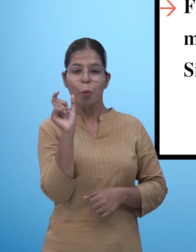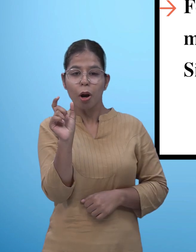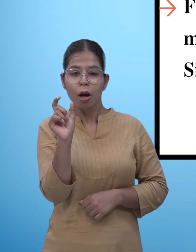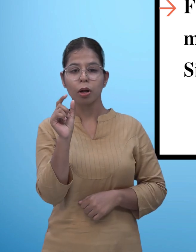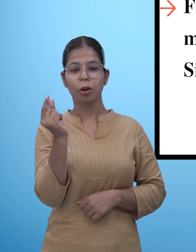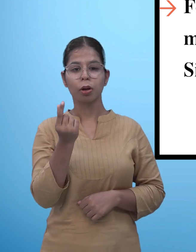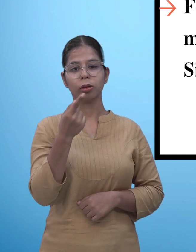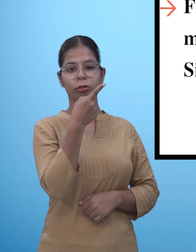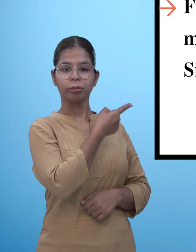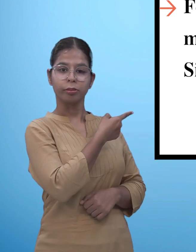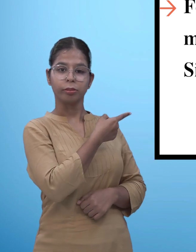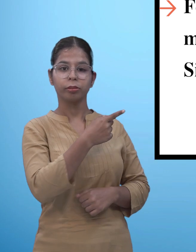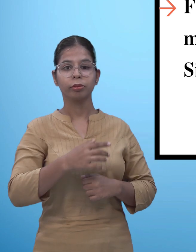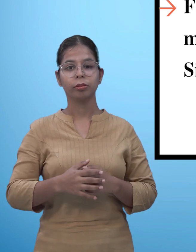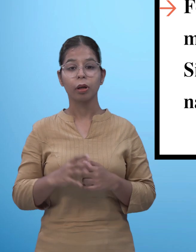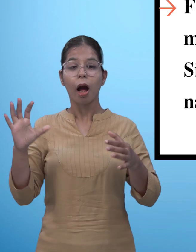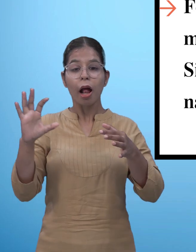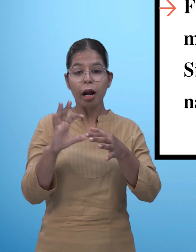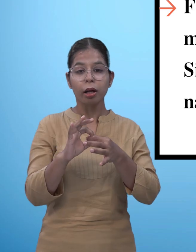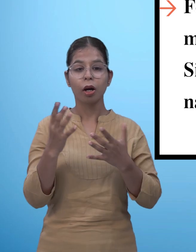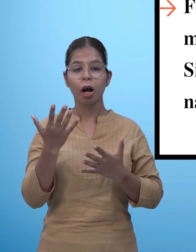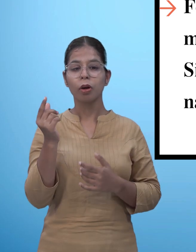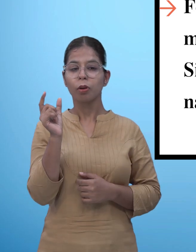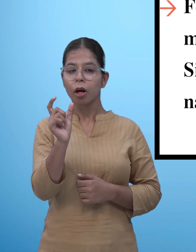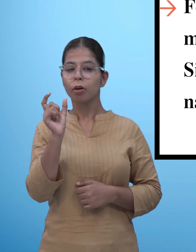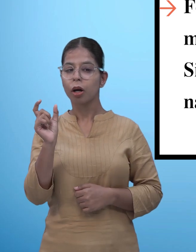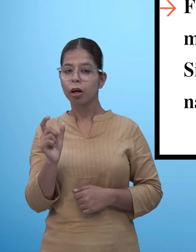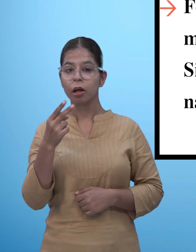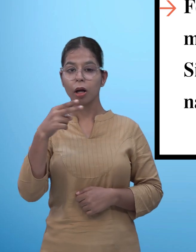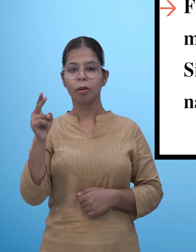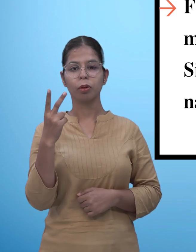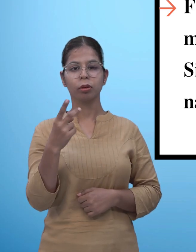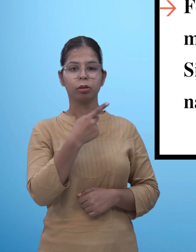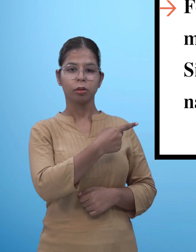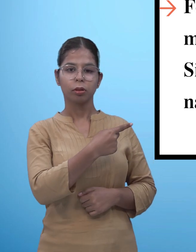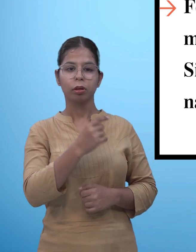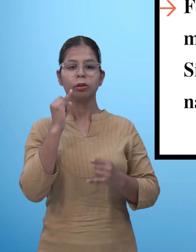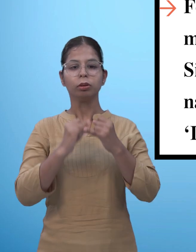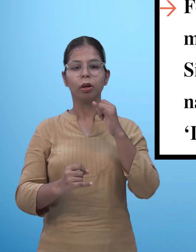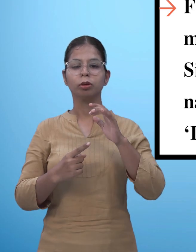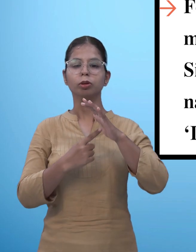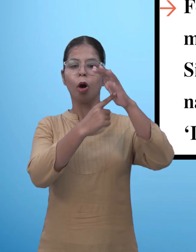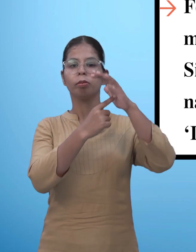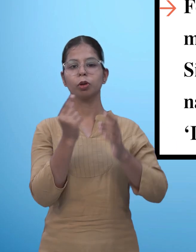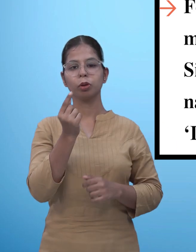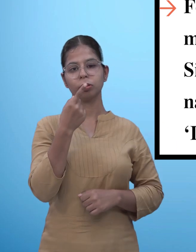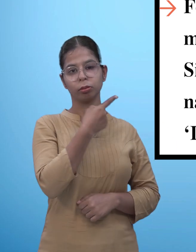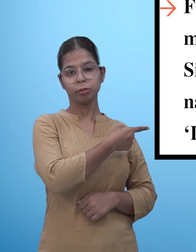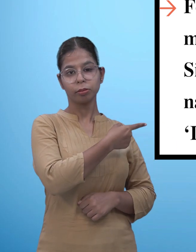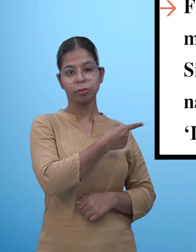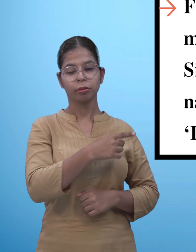or Indus River. This resulted in names like Hindu, Indoi, and eventually